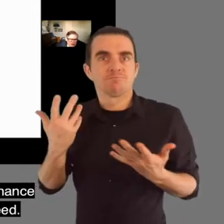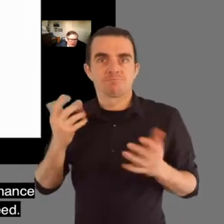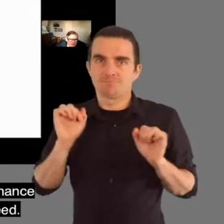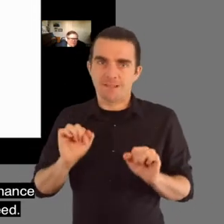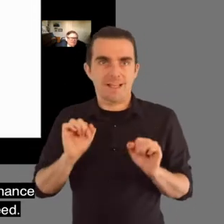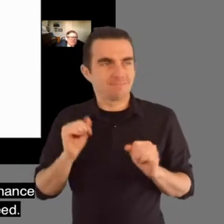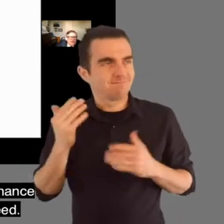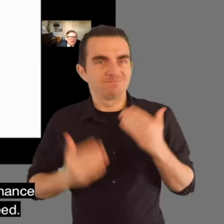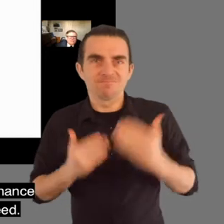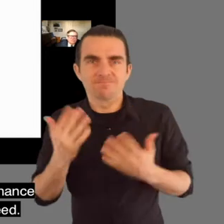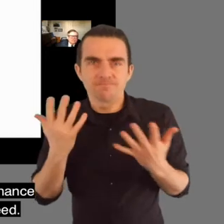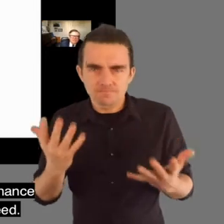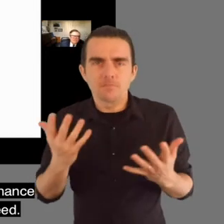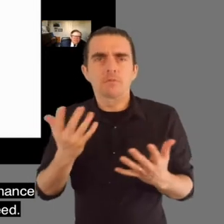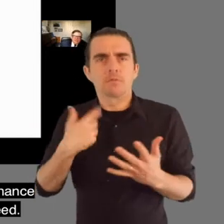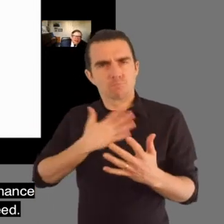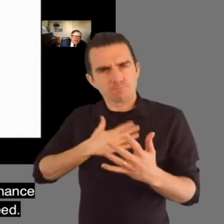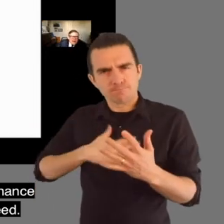what they need.